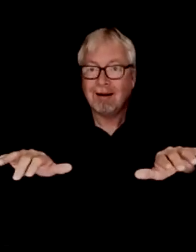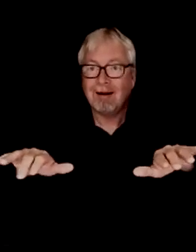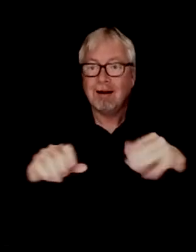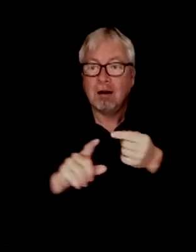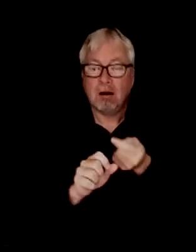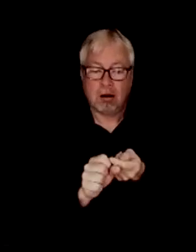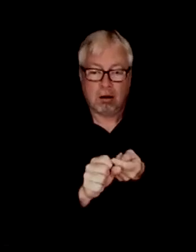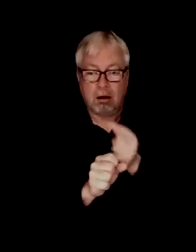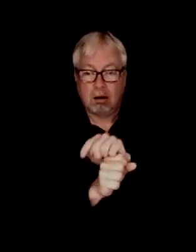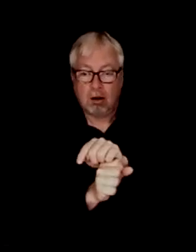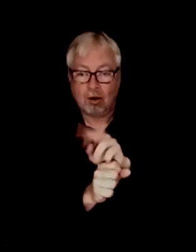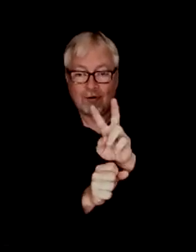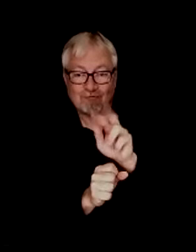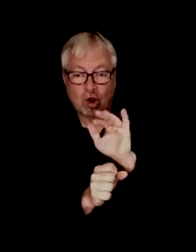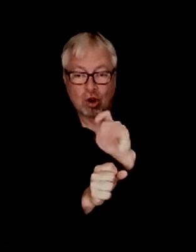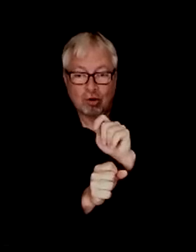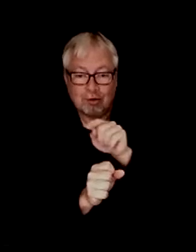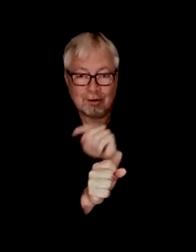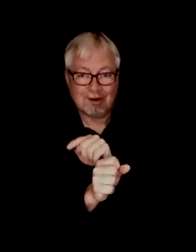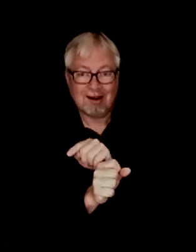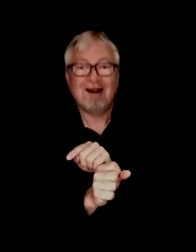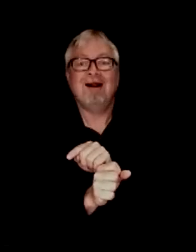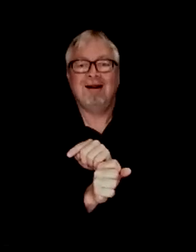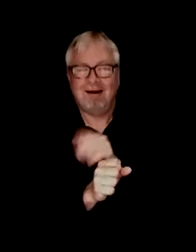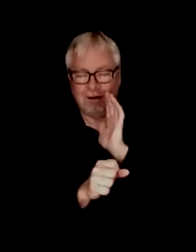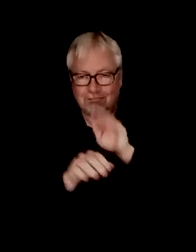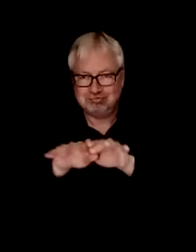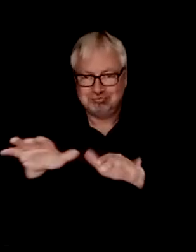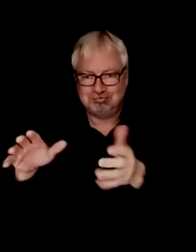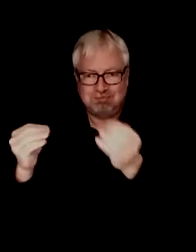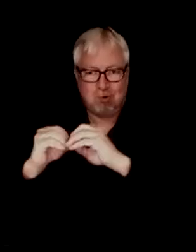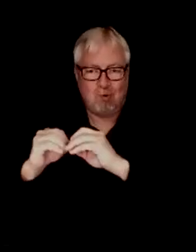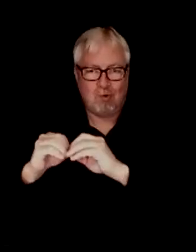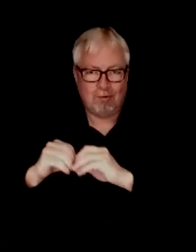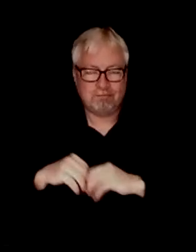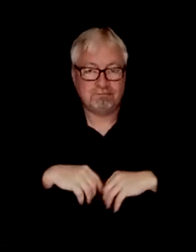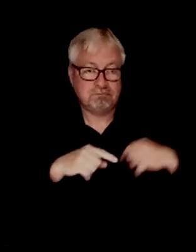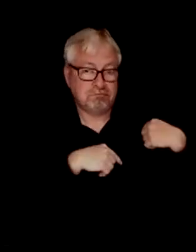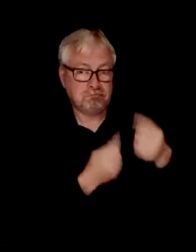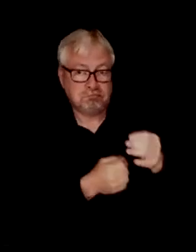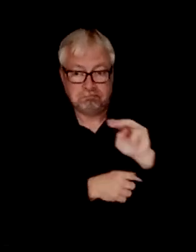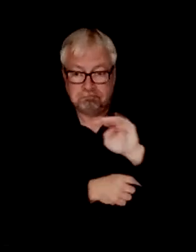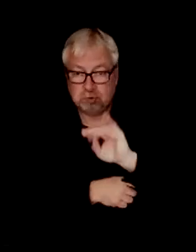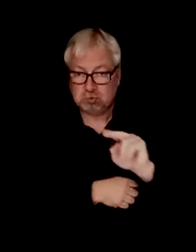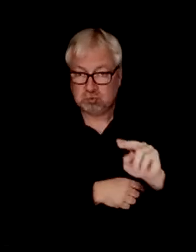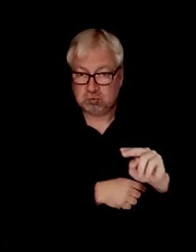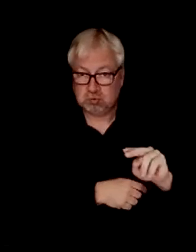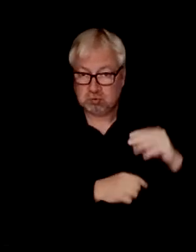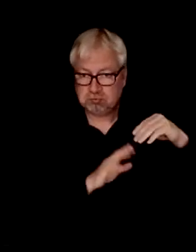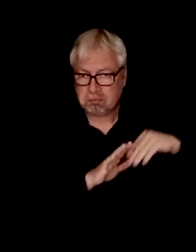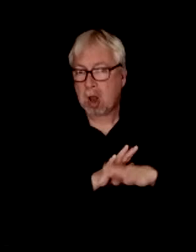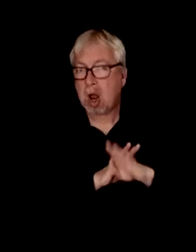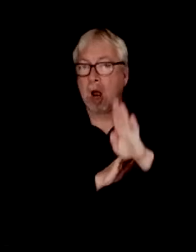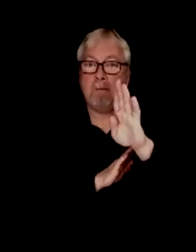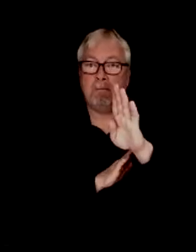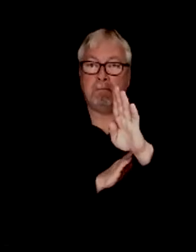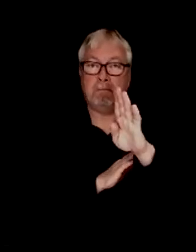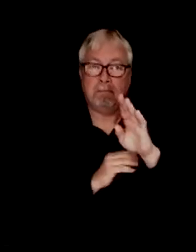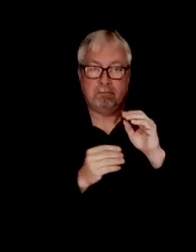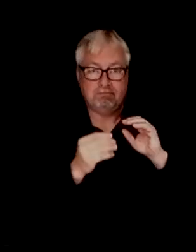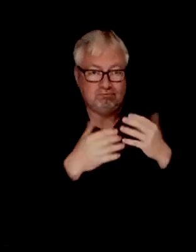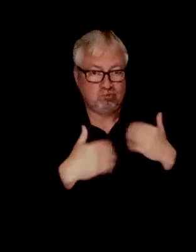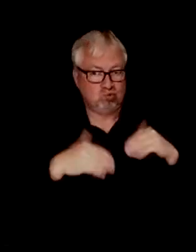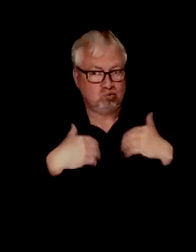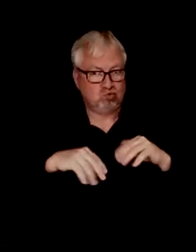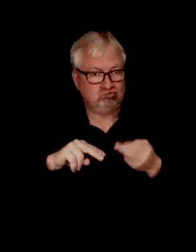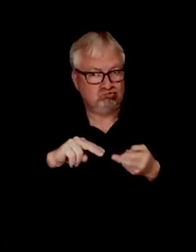from a really considerable high peak in numbers of cases, hospitalizations, and deaths that we experienced in late fall